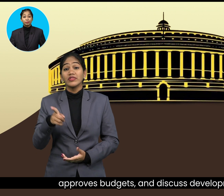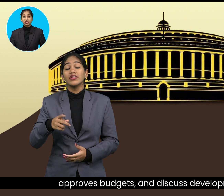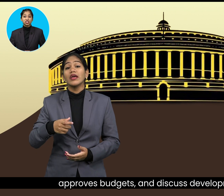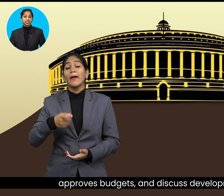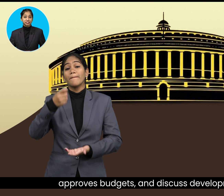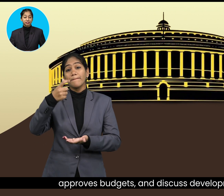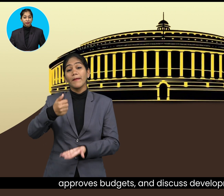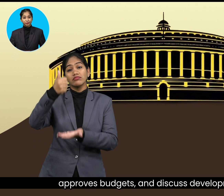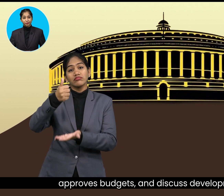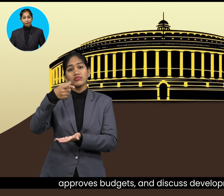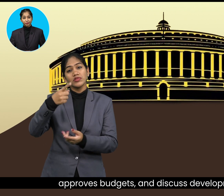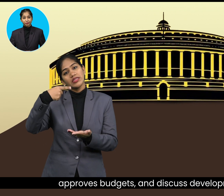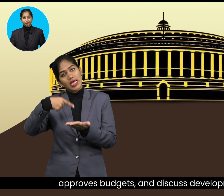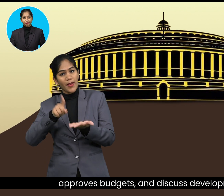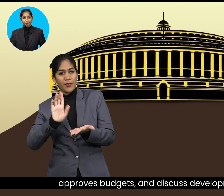approves budgets,